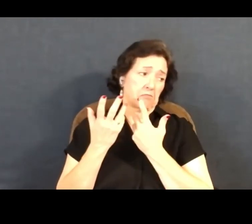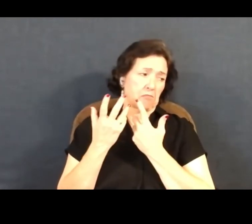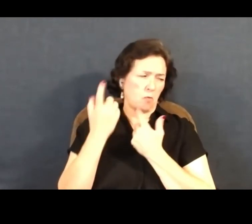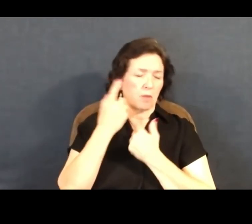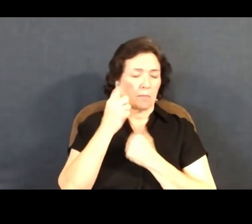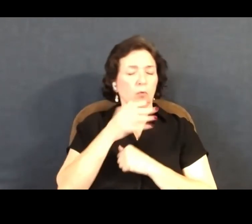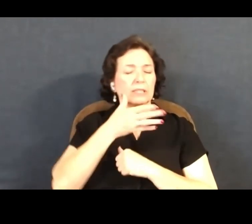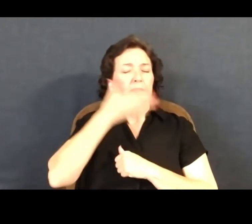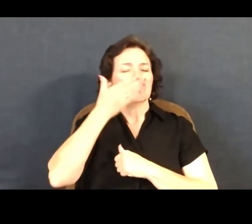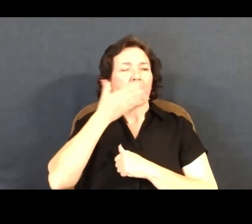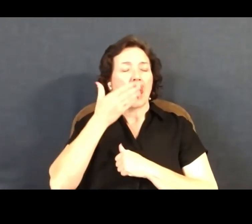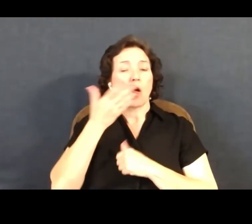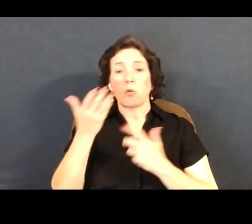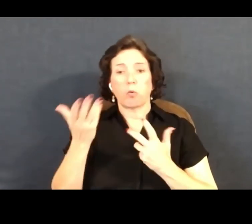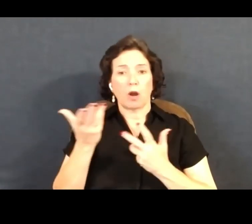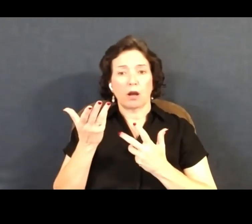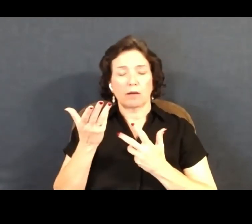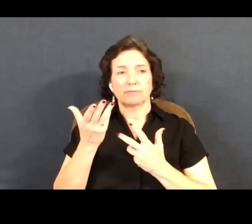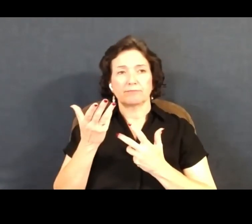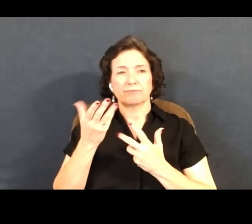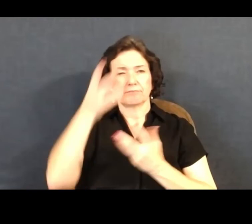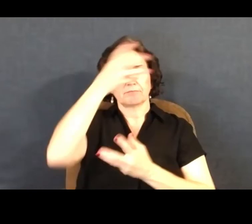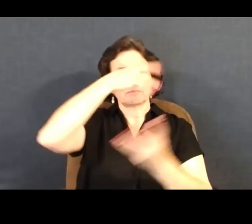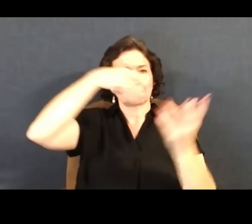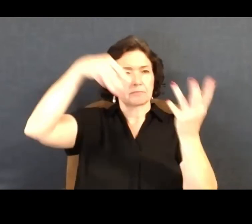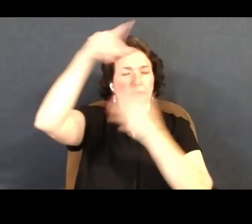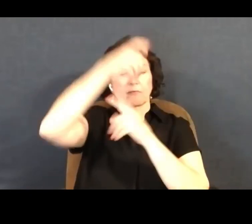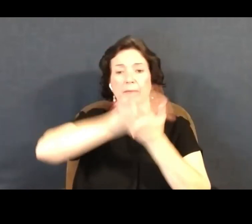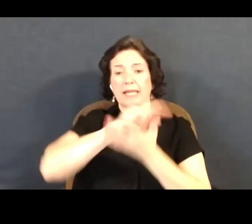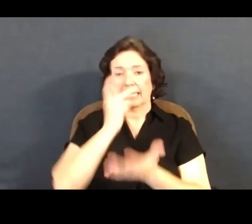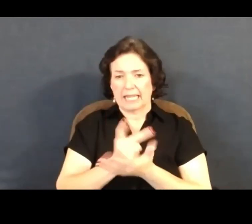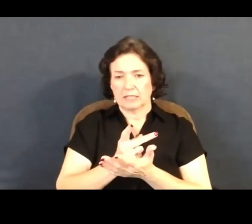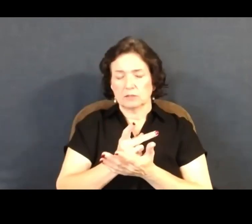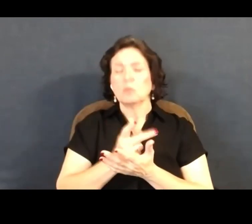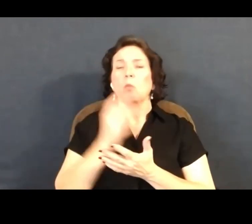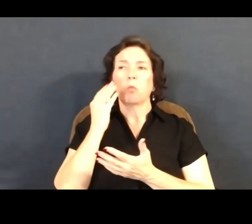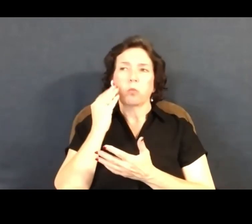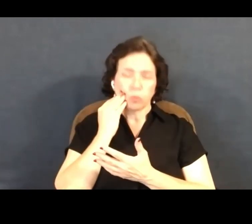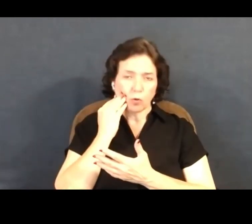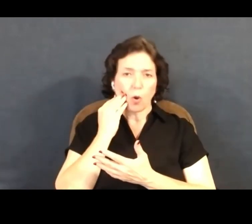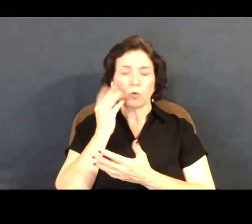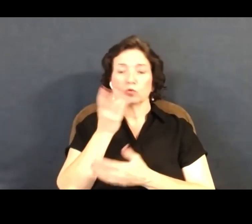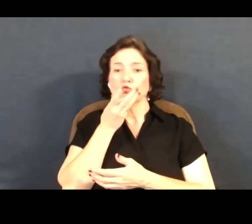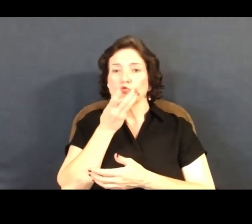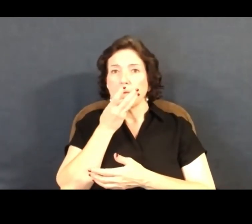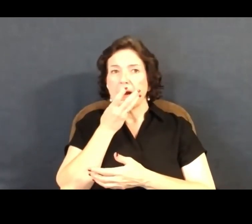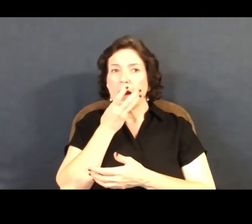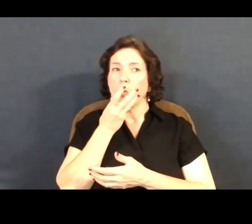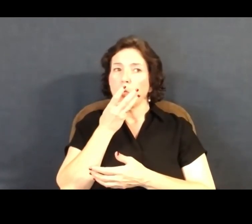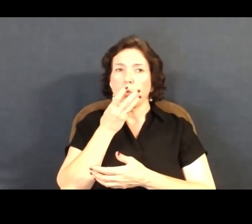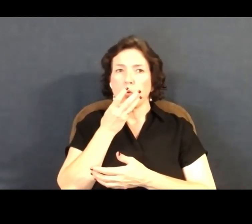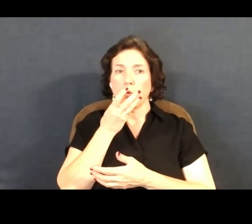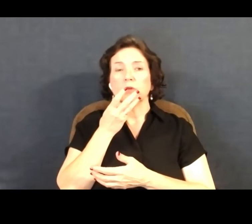smell suddenly fumes from the kitchen. And we could tell that there was strawberries and they were in